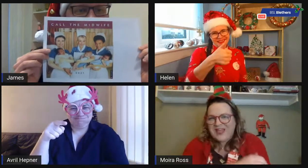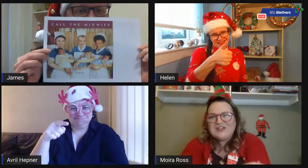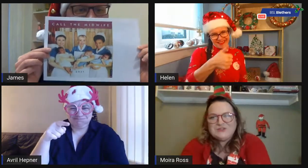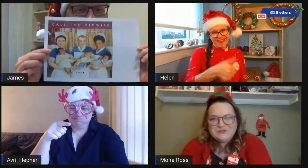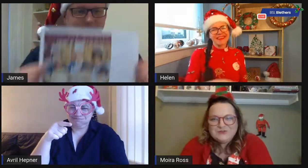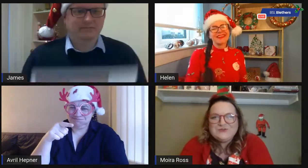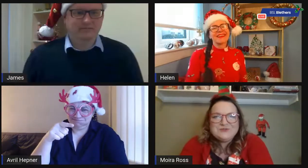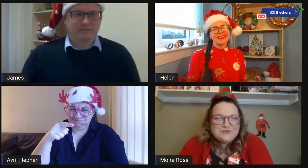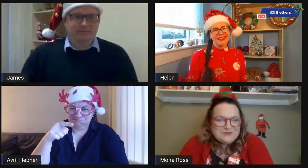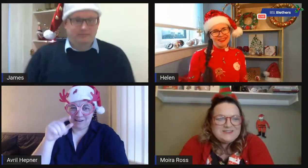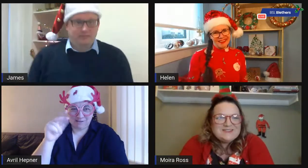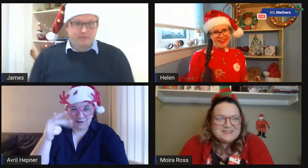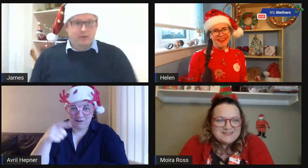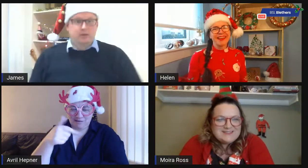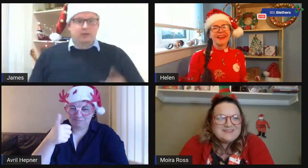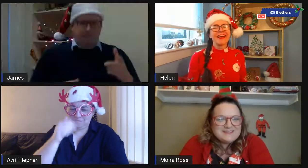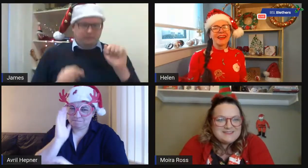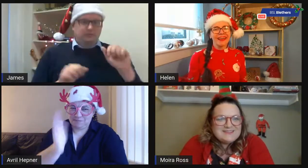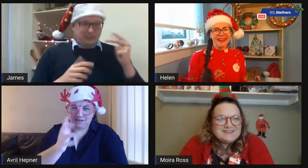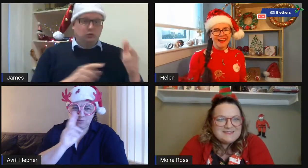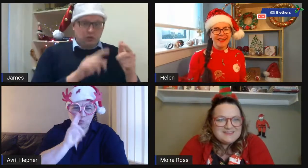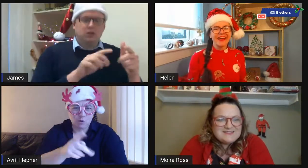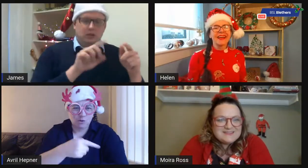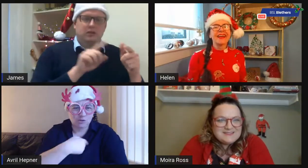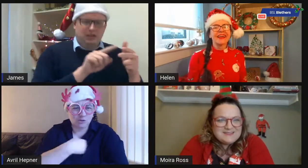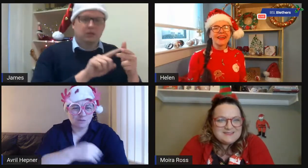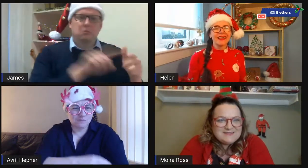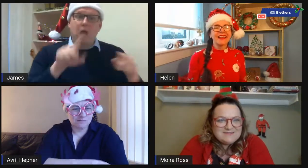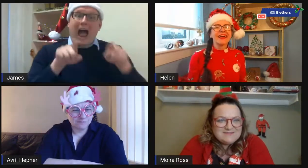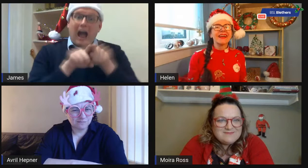Midwife. My favourite. So I'm going to have to watch that.